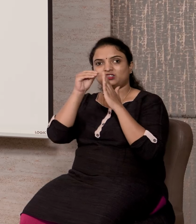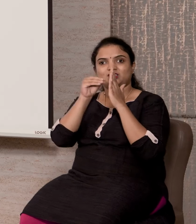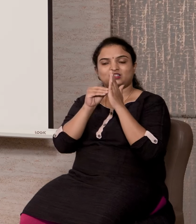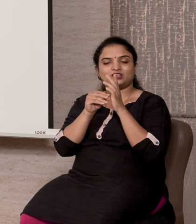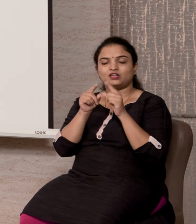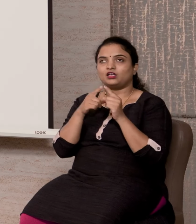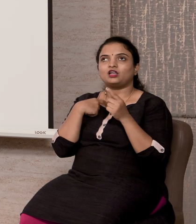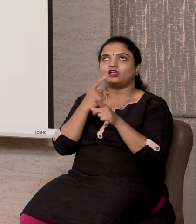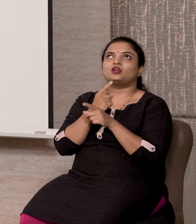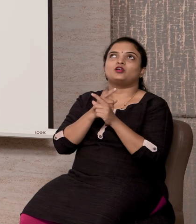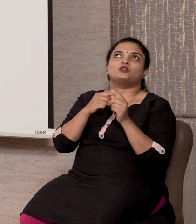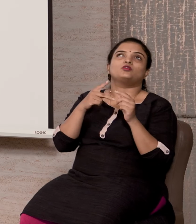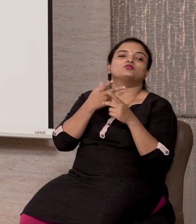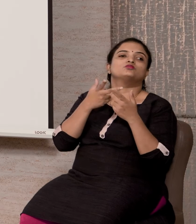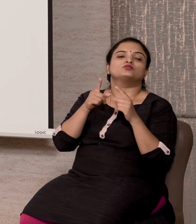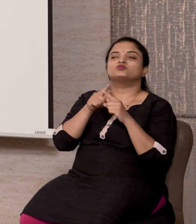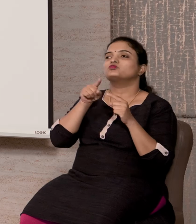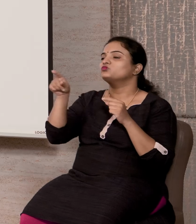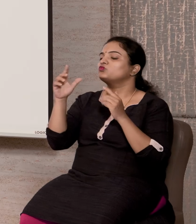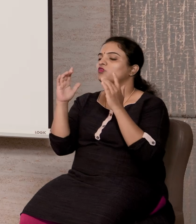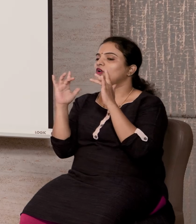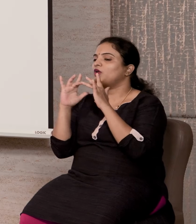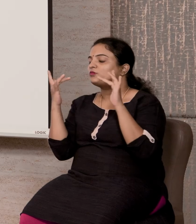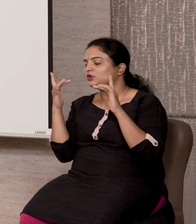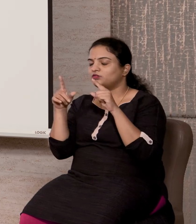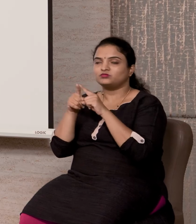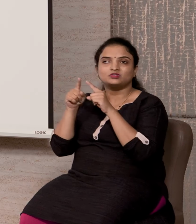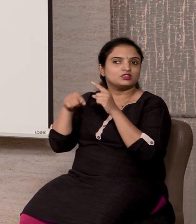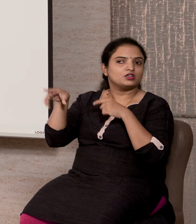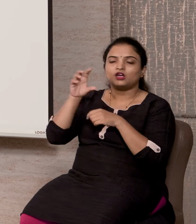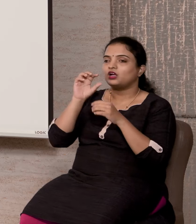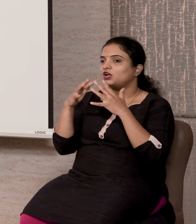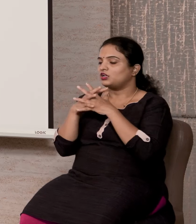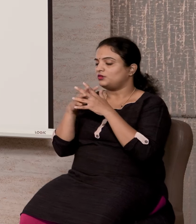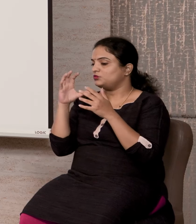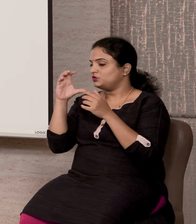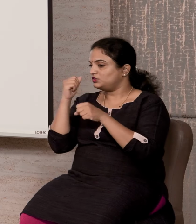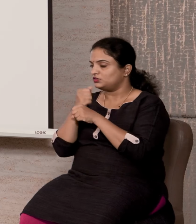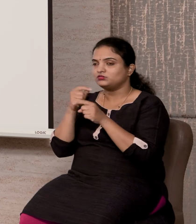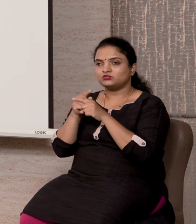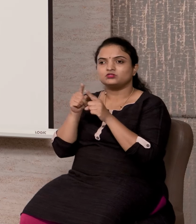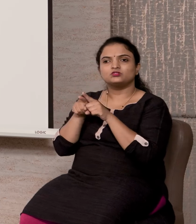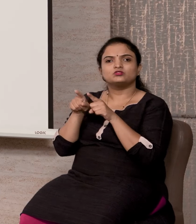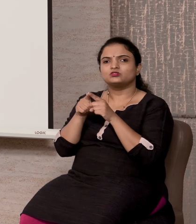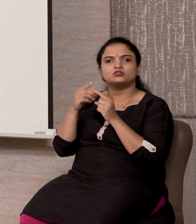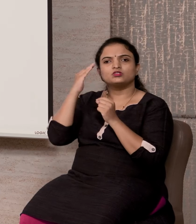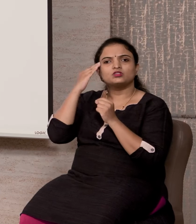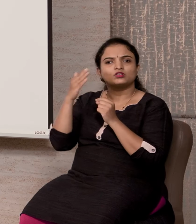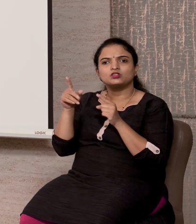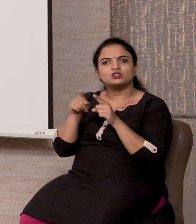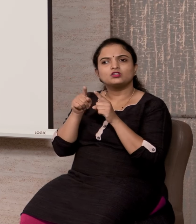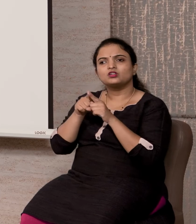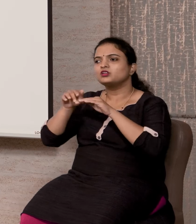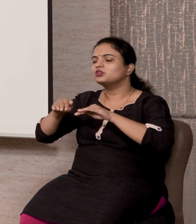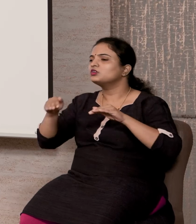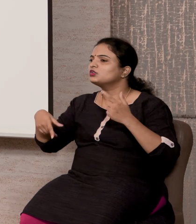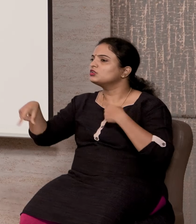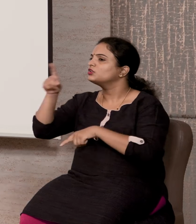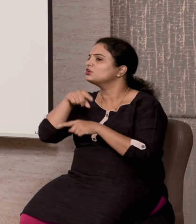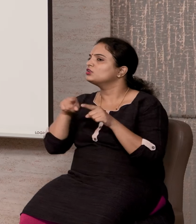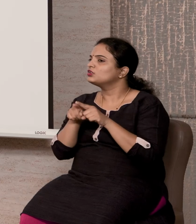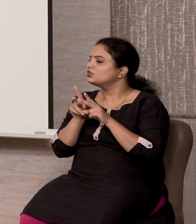directly start teaching about web accessibility guidelines, WCAG, and so on, because the other claim was that students are not even sensitized to the